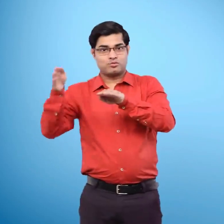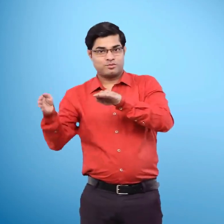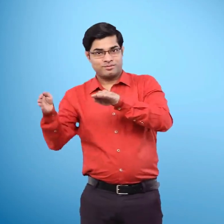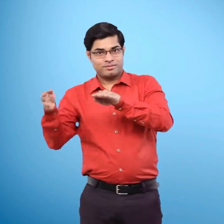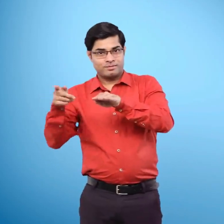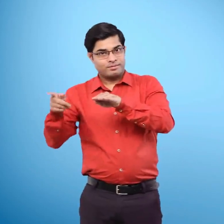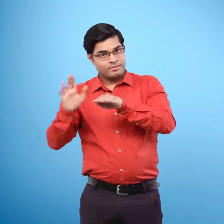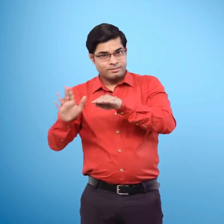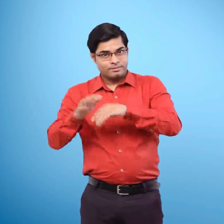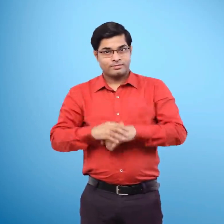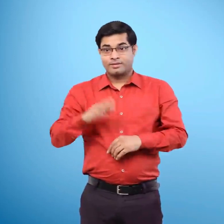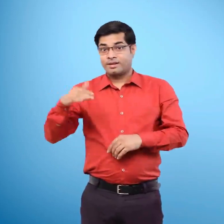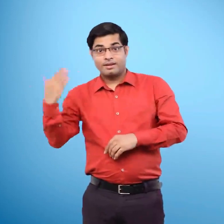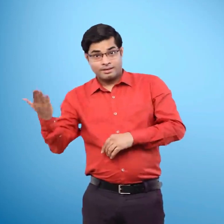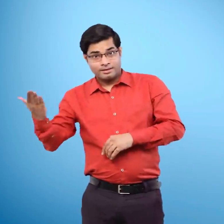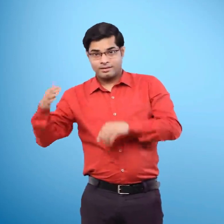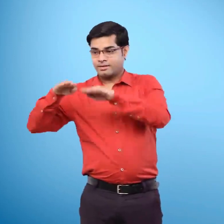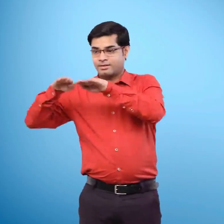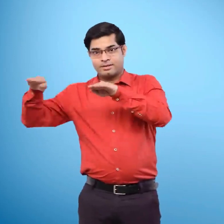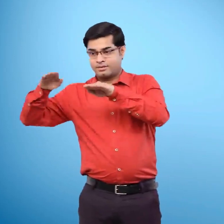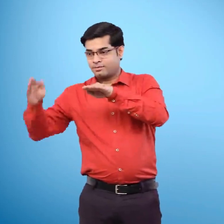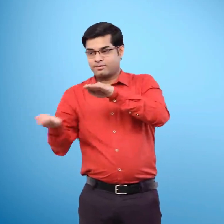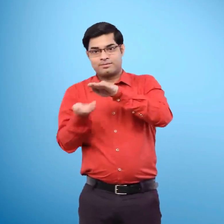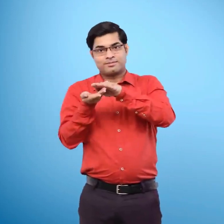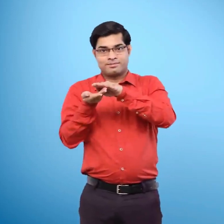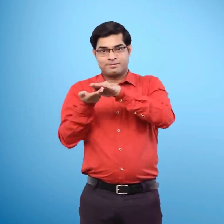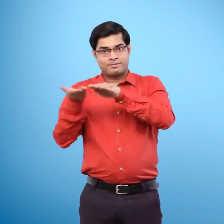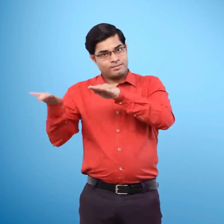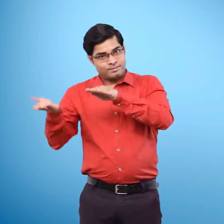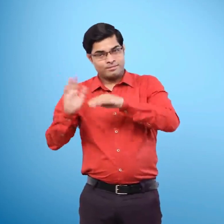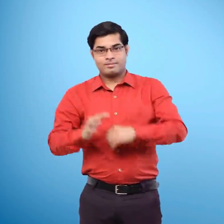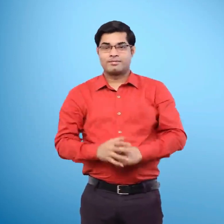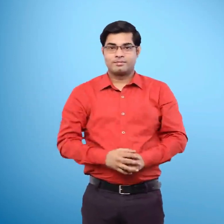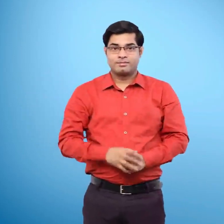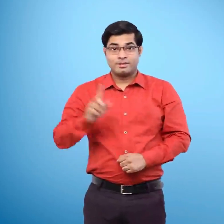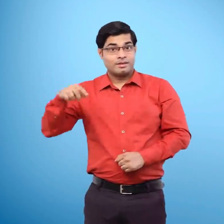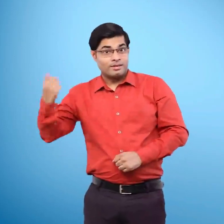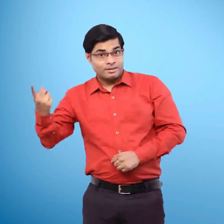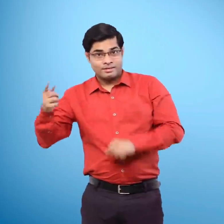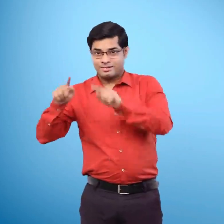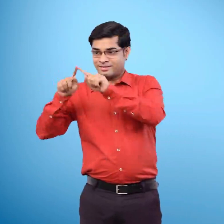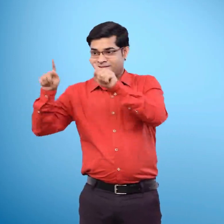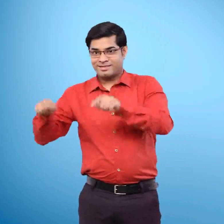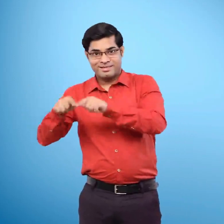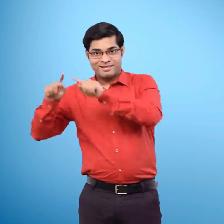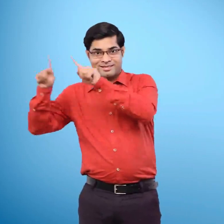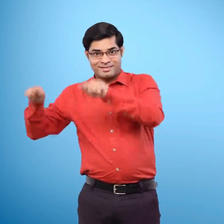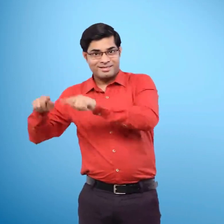curved side up. Box 4. Half circle with curved side down.